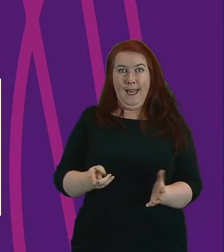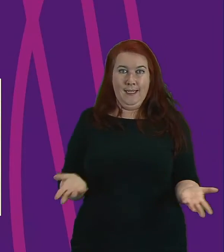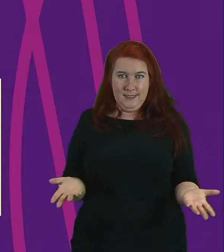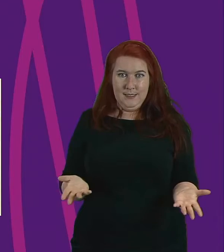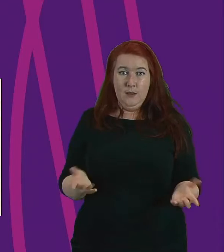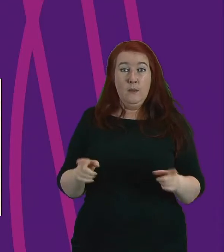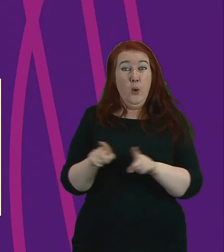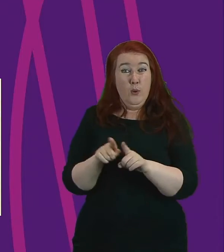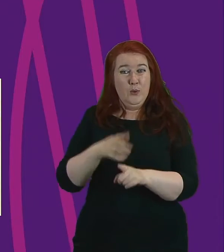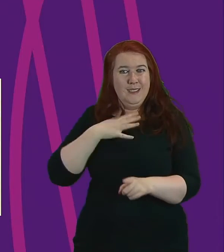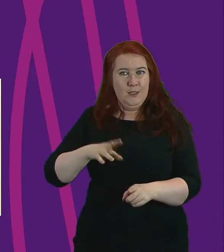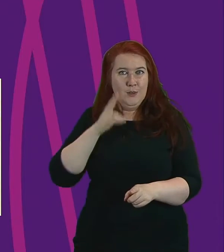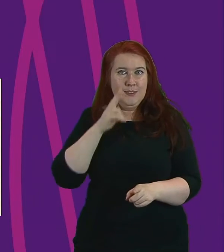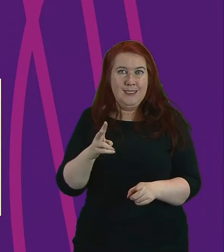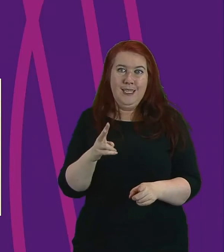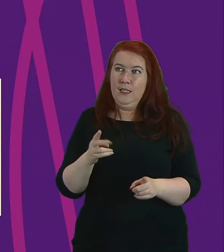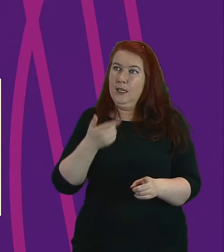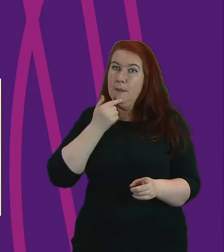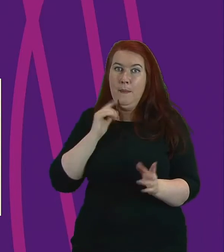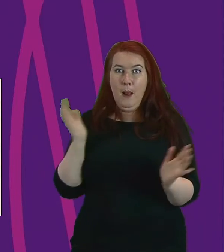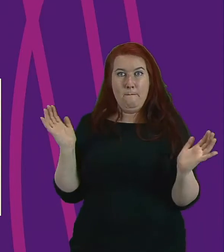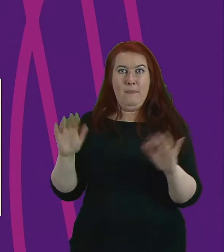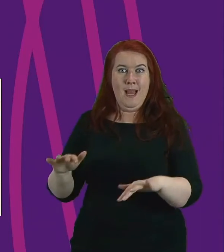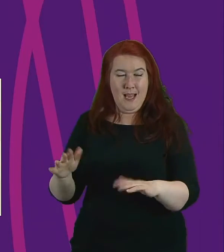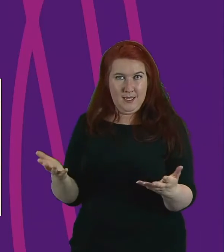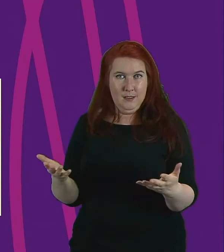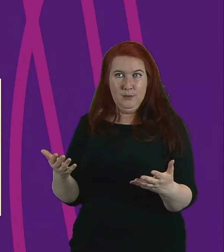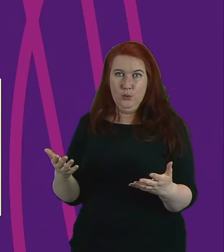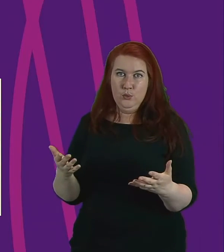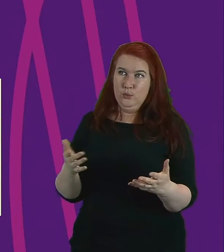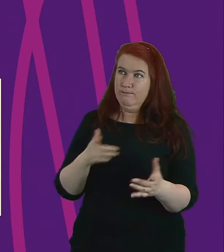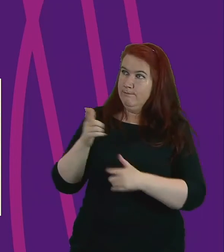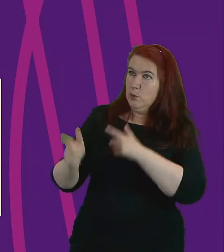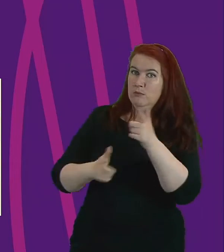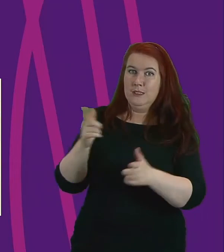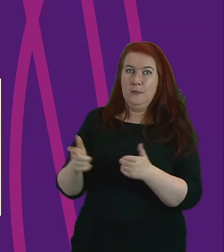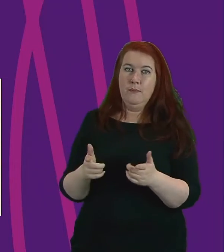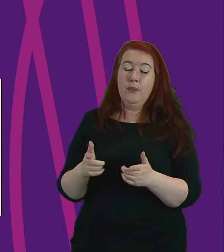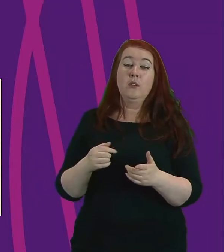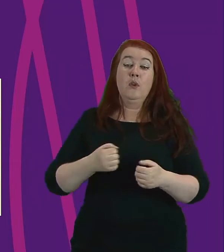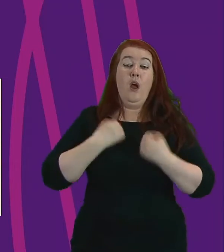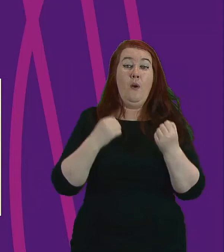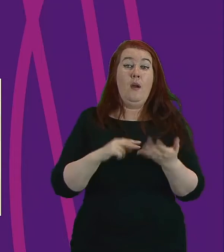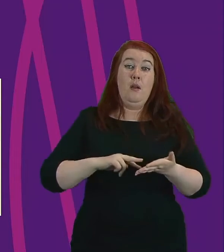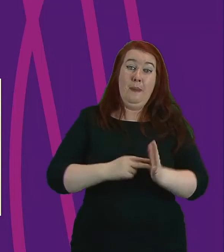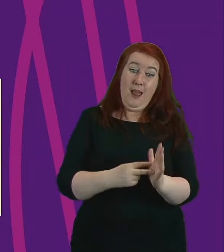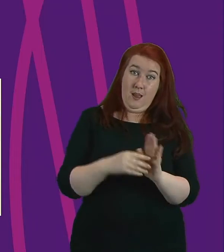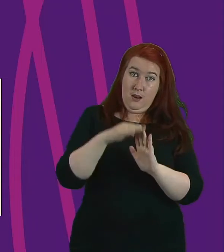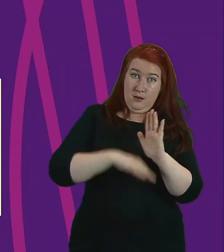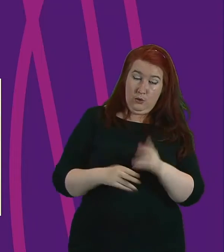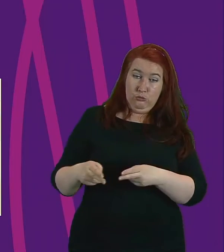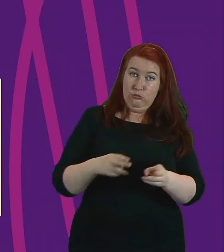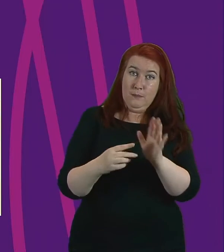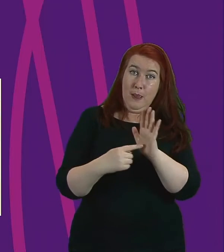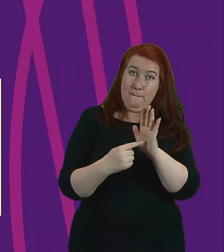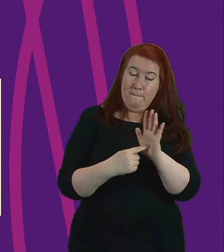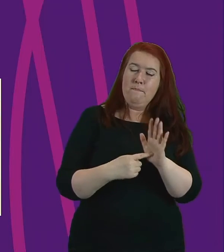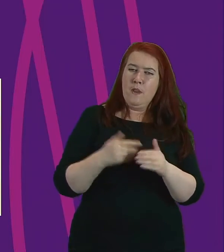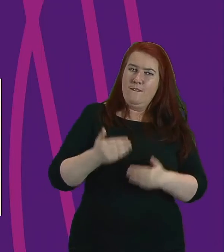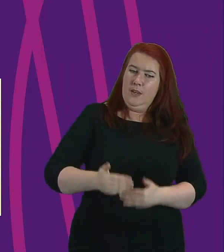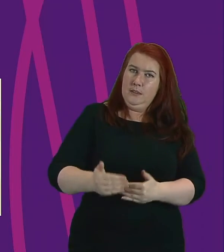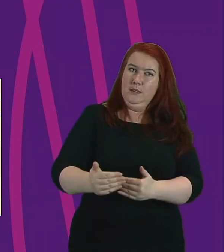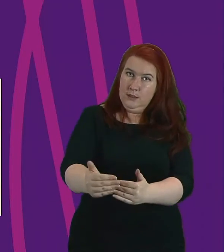to see markets return. And the route map that was published is designed to give a sense of the direction of travel,